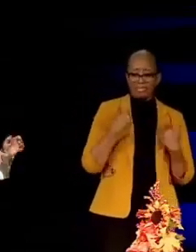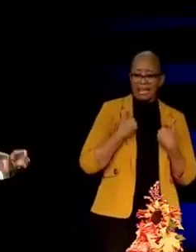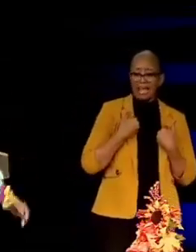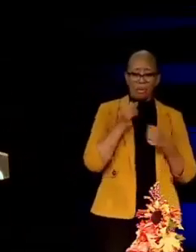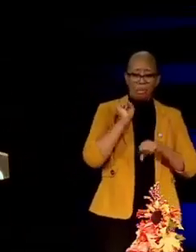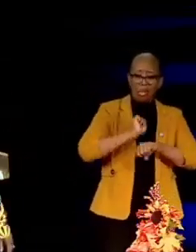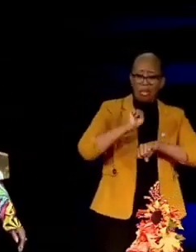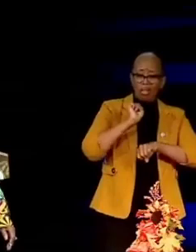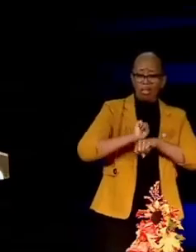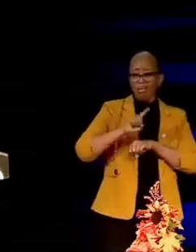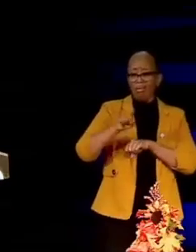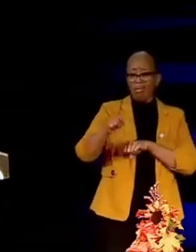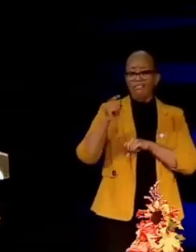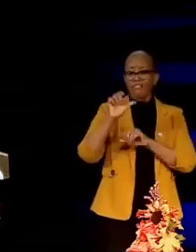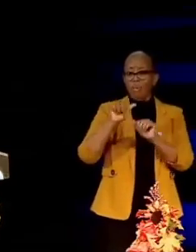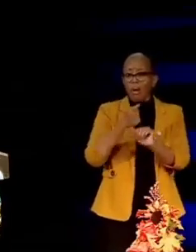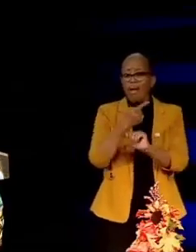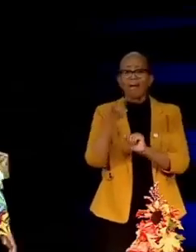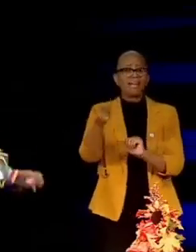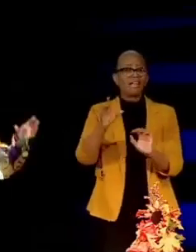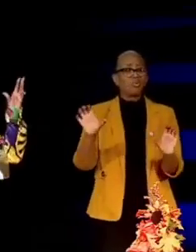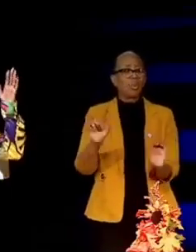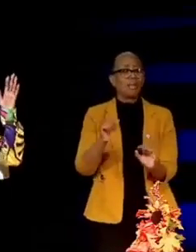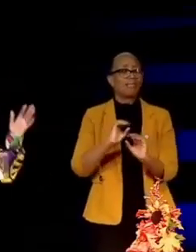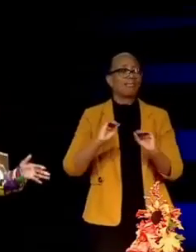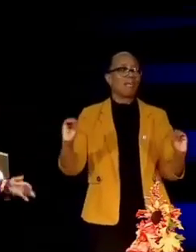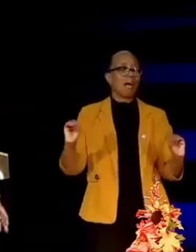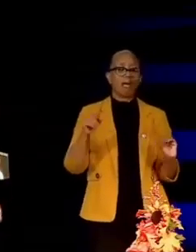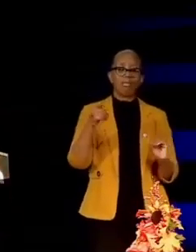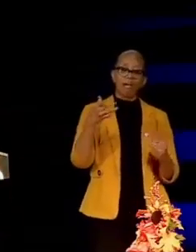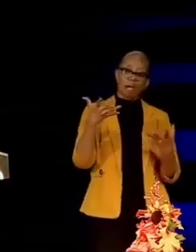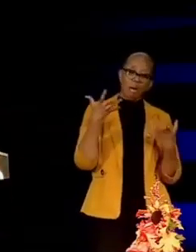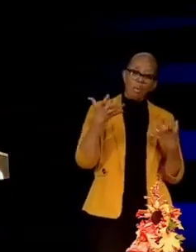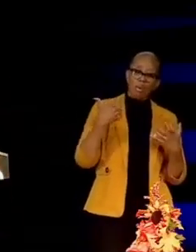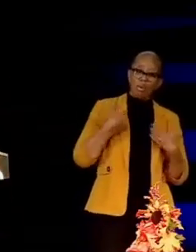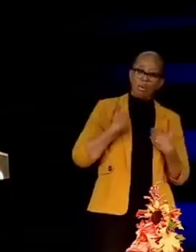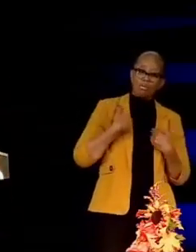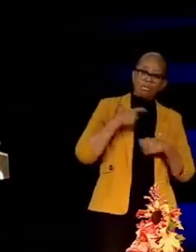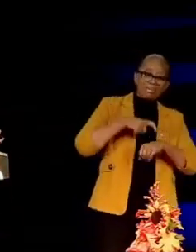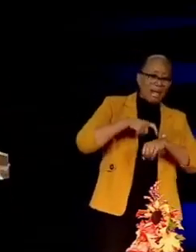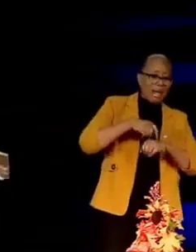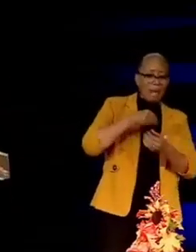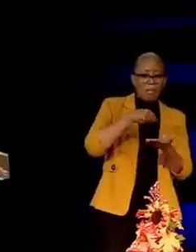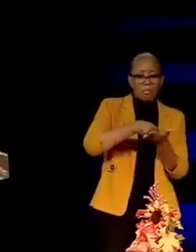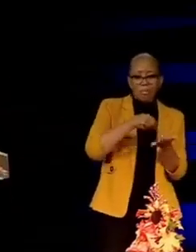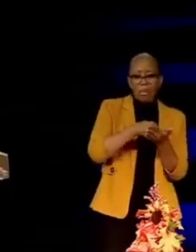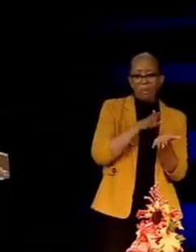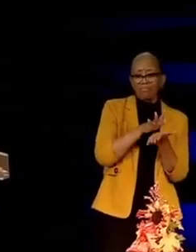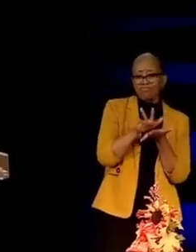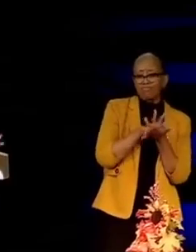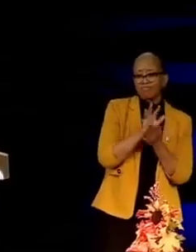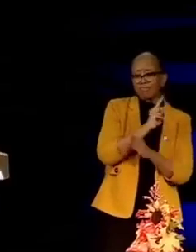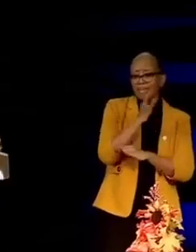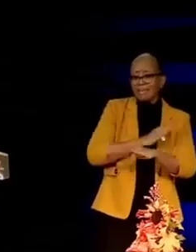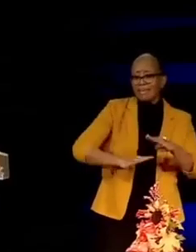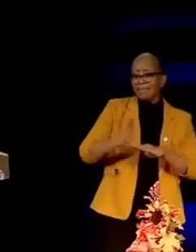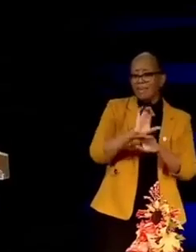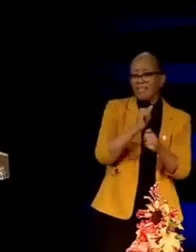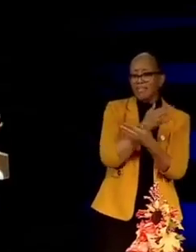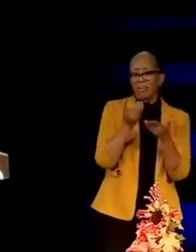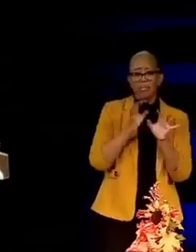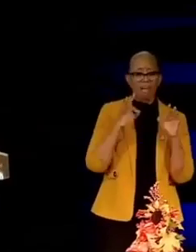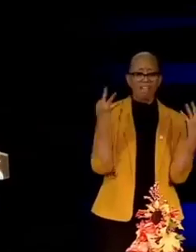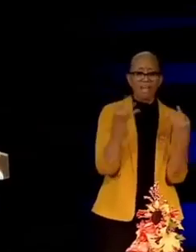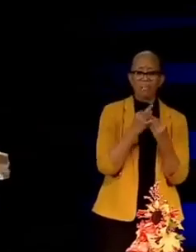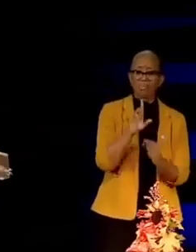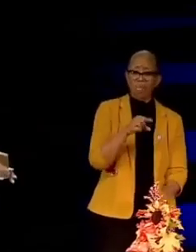of working while others are taking it easy. Tired of sacrificing time and money to the kingdom, and especially among family